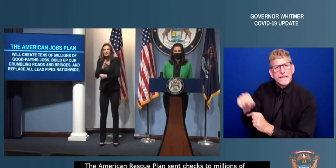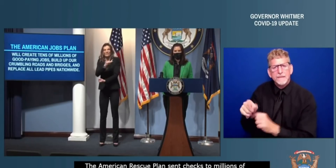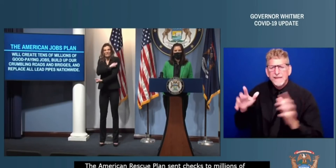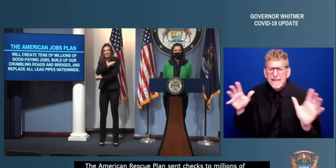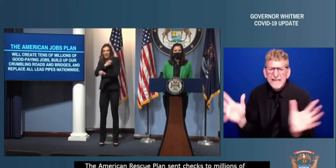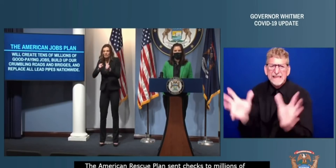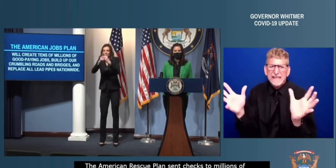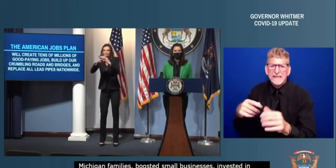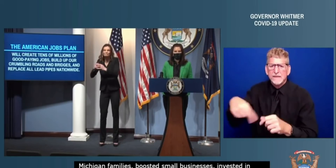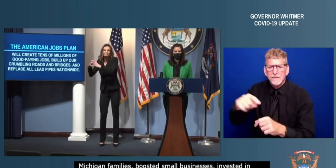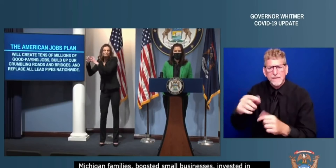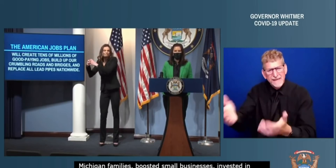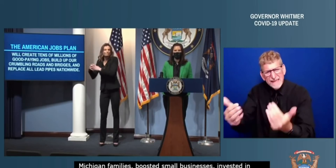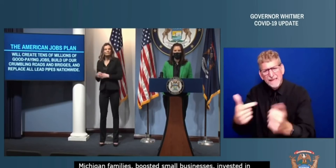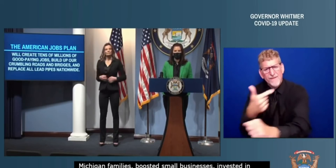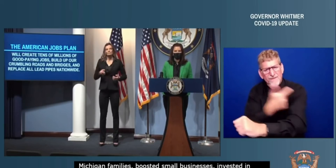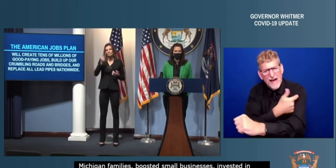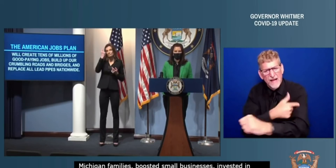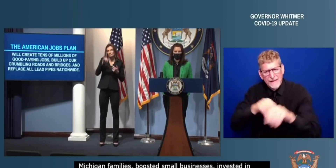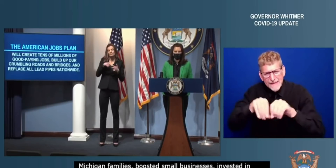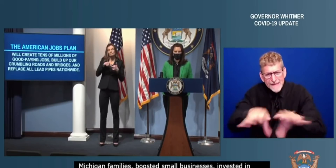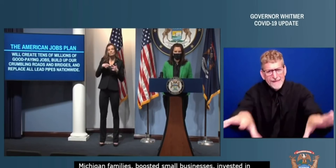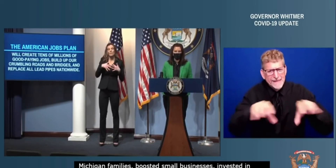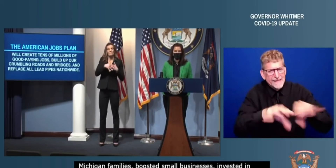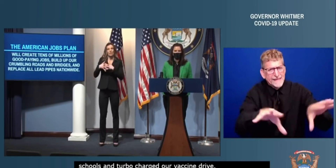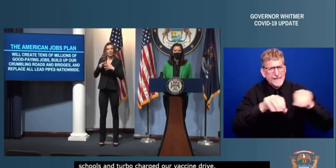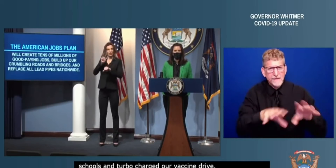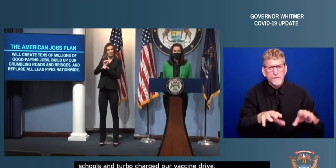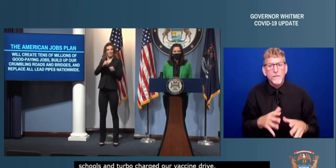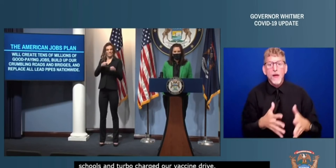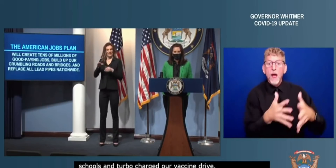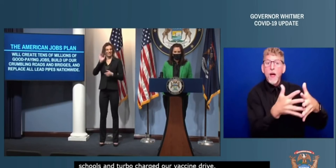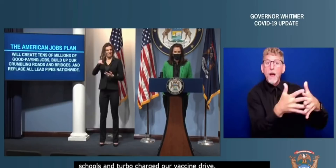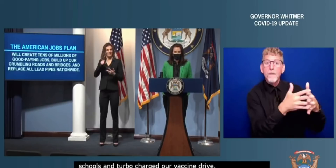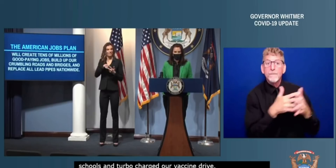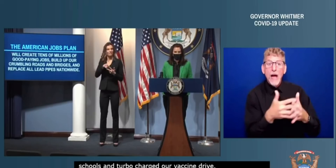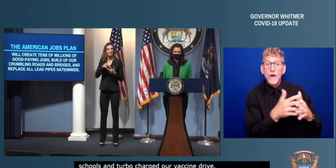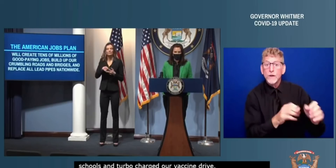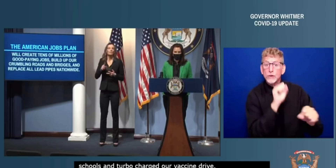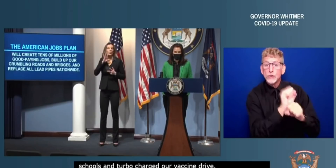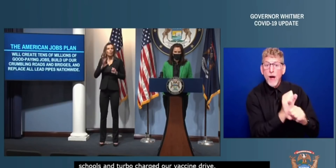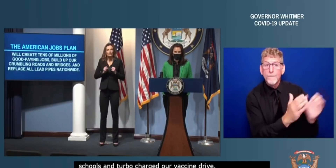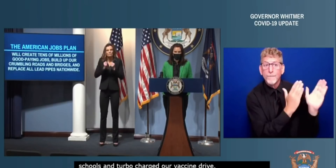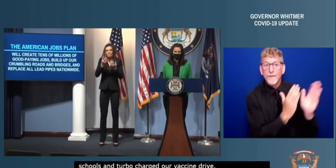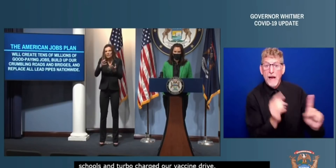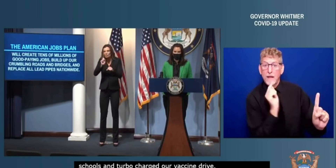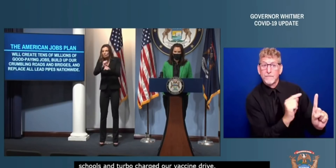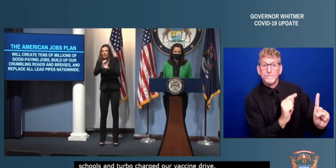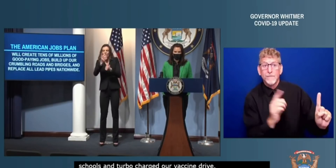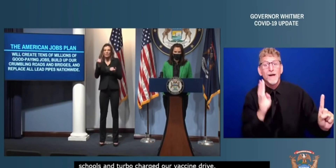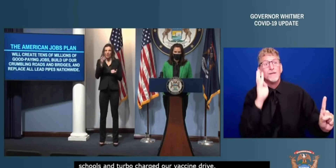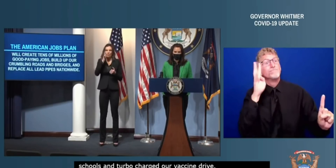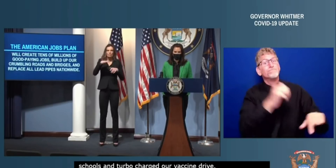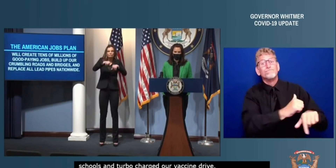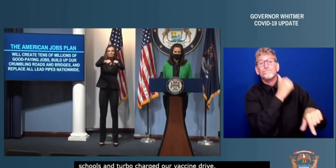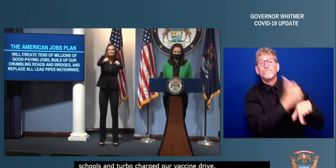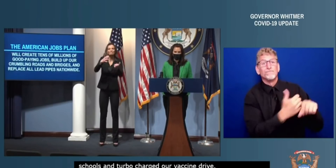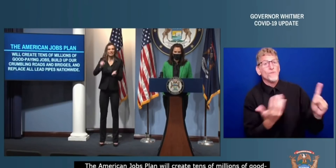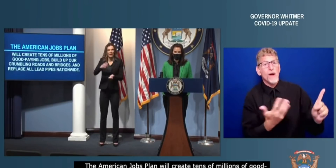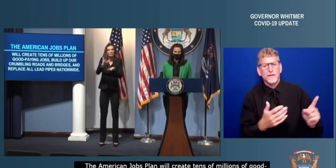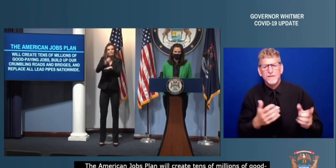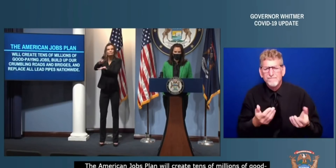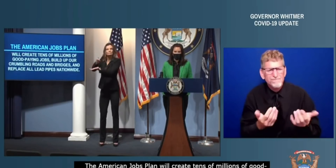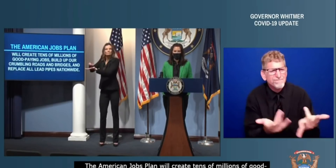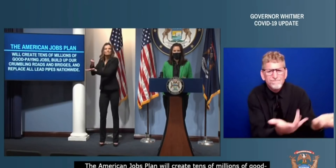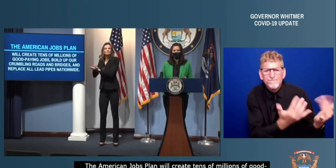Jobs Plan will create tens of millions of good-paying jobs, build up our crumbling roads and bridges, and replace all lead pipes